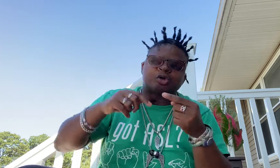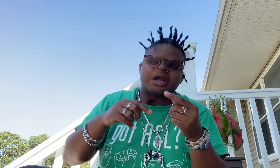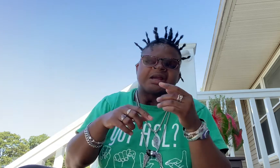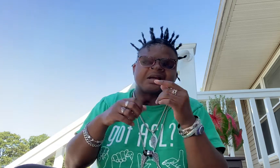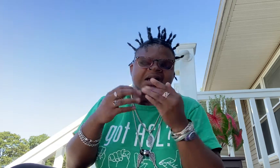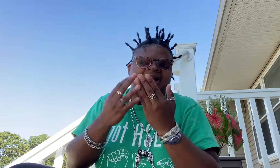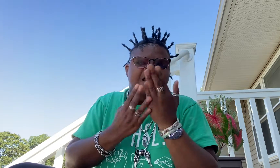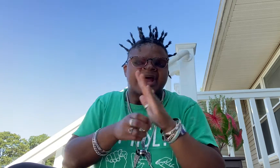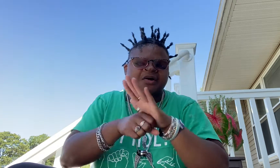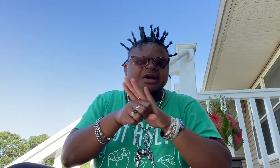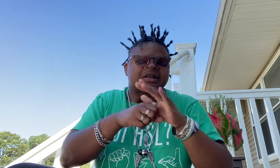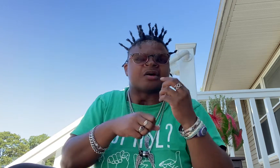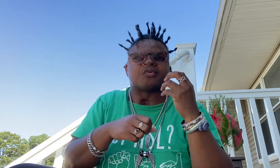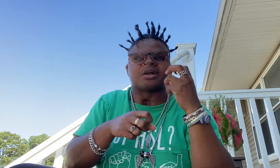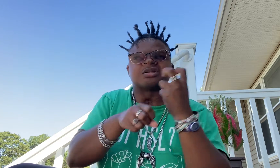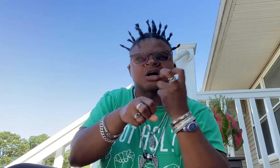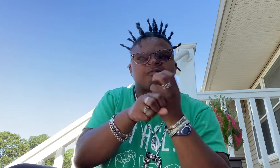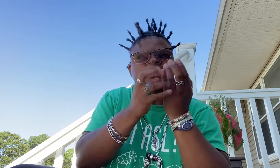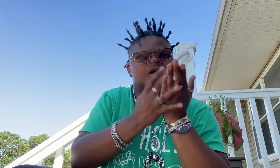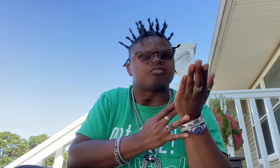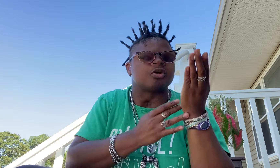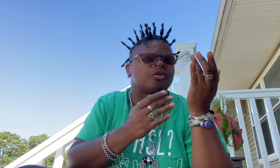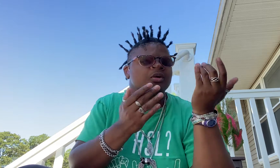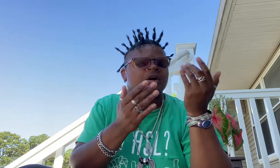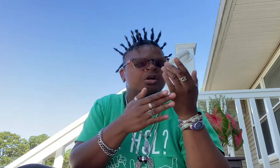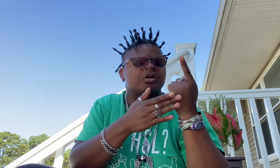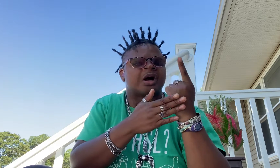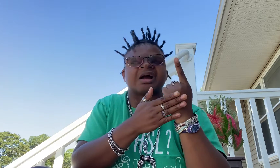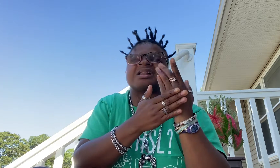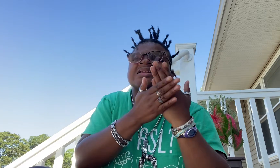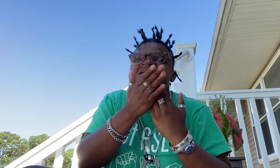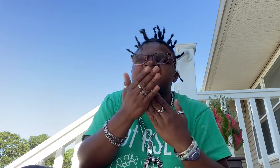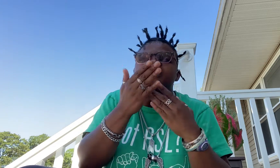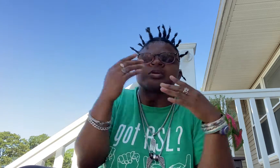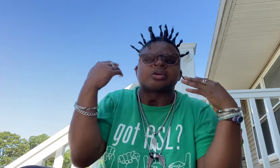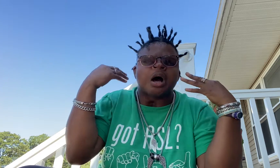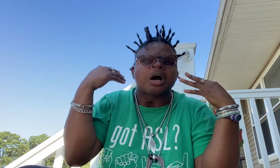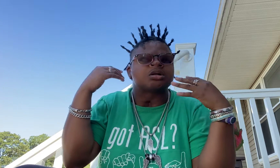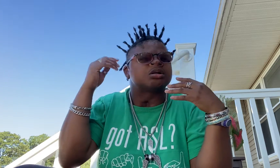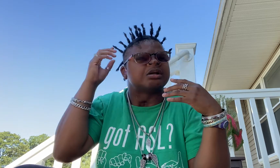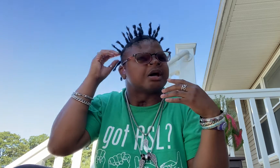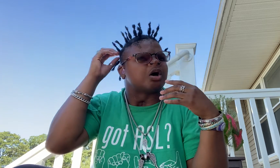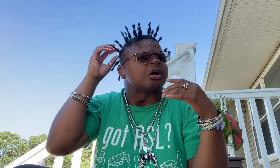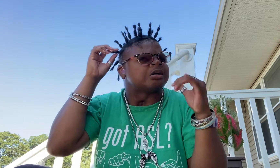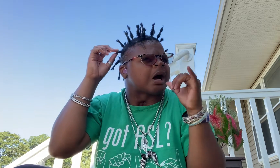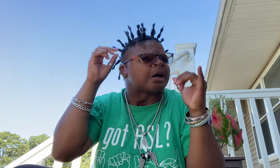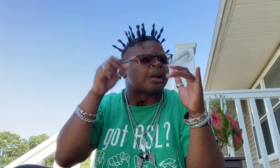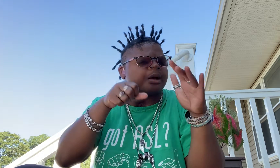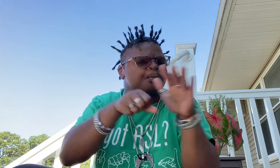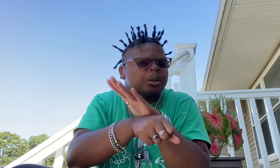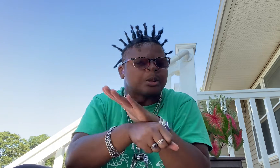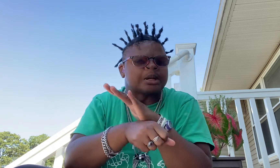crochet to get the areas that are really tough to get through. So I got some locks that are not like